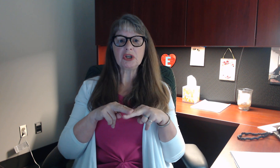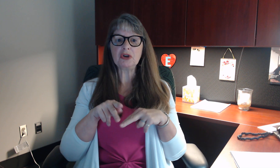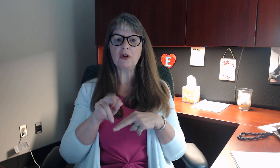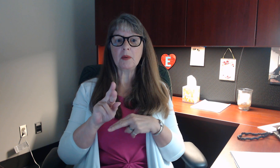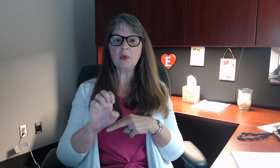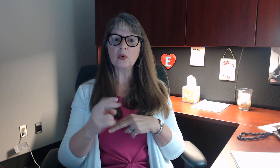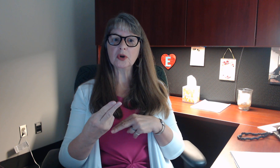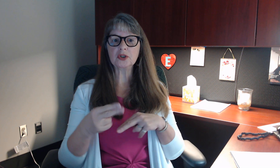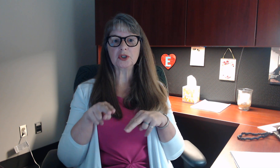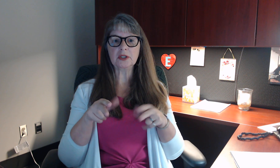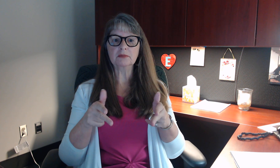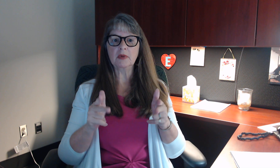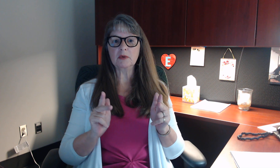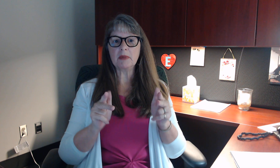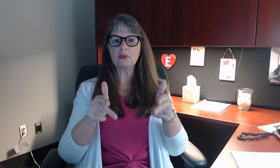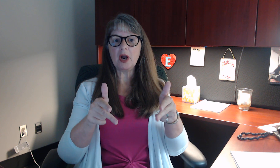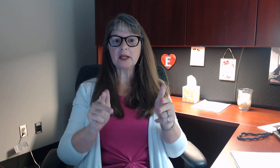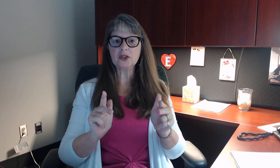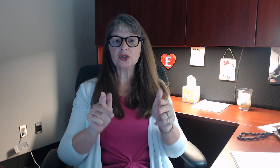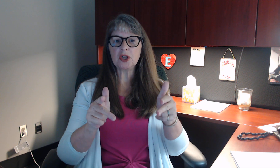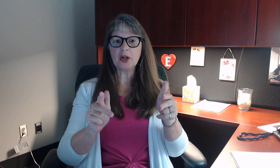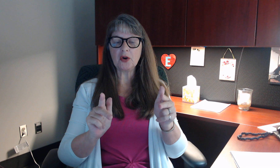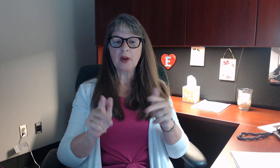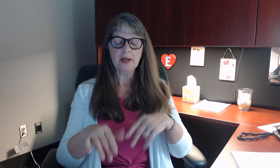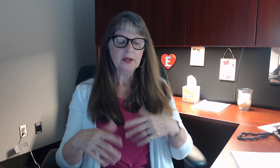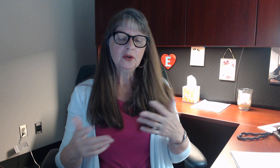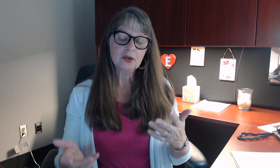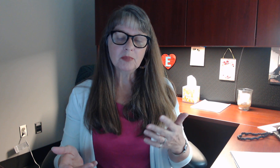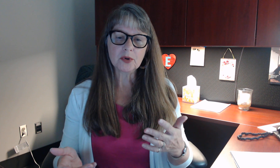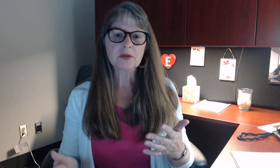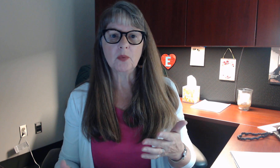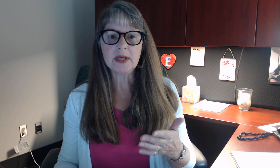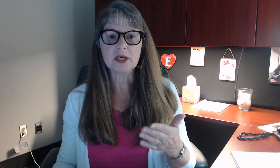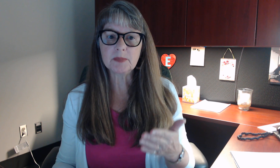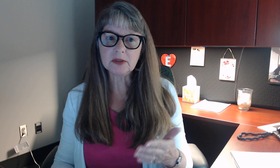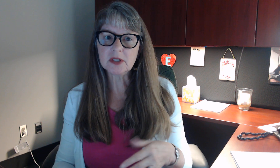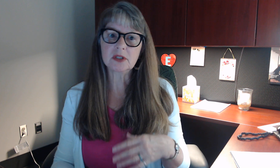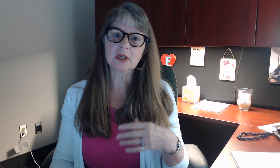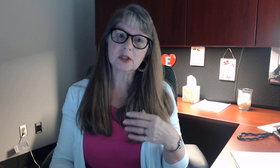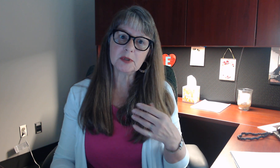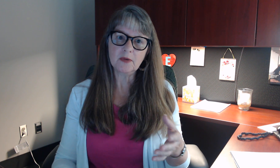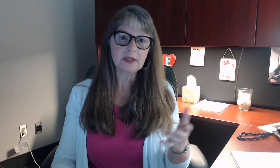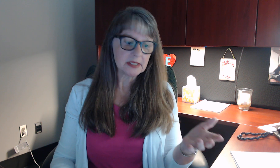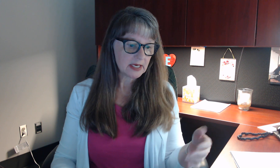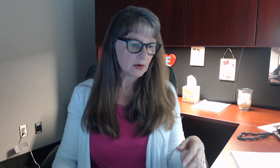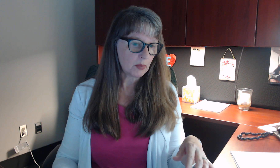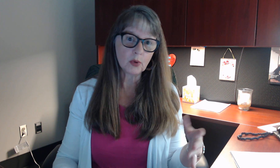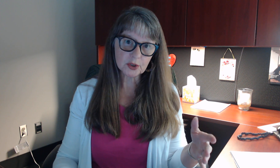on the porch and with my rocking chair. You can do porch different ways. I spelled it to specifically say the porch,